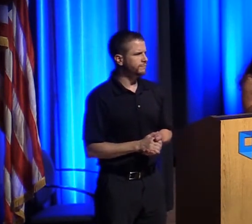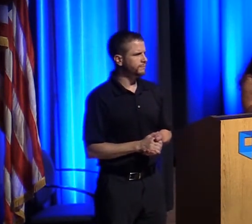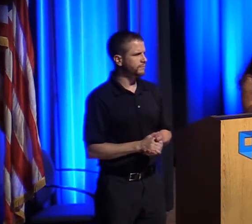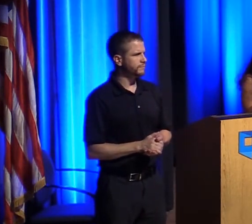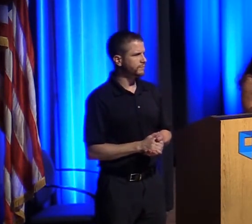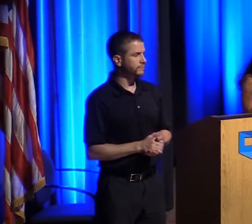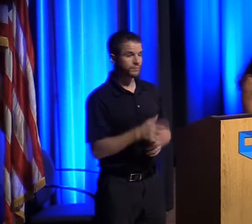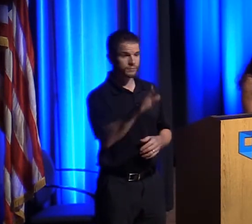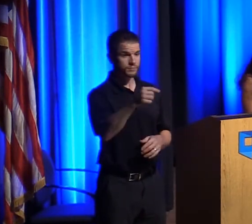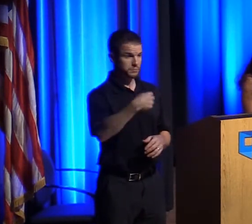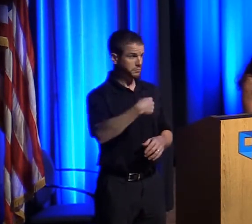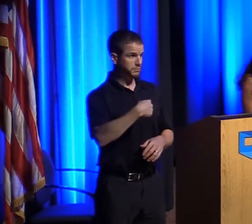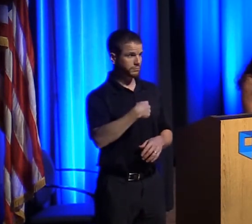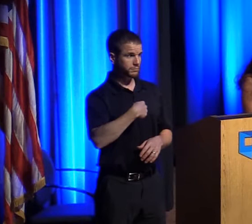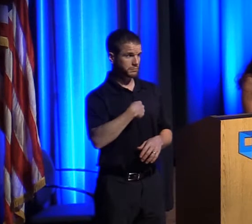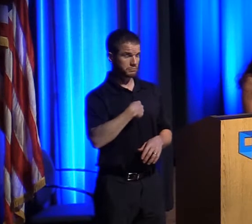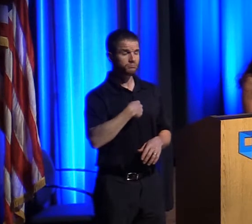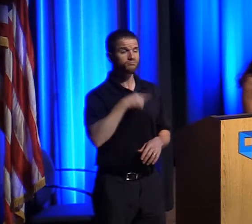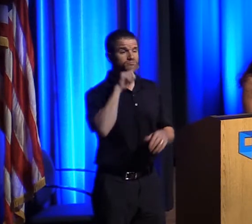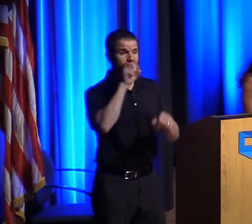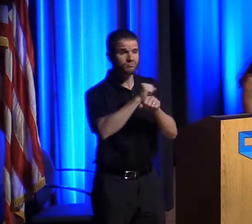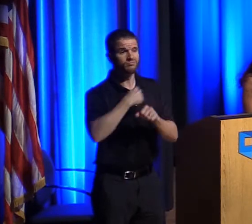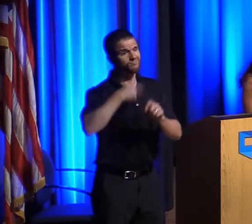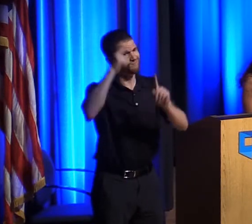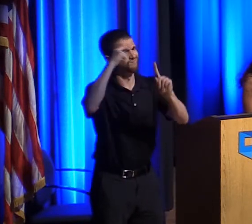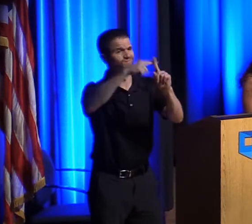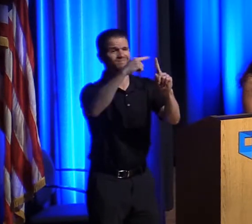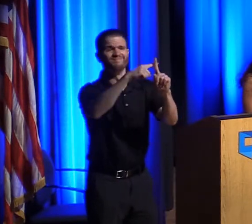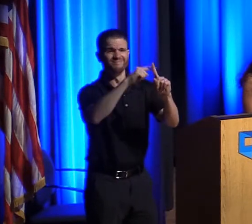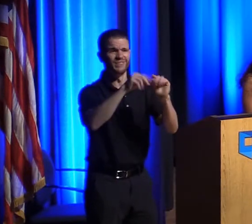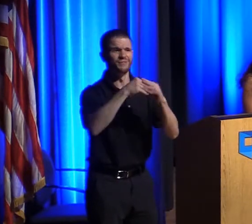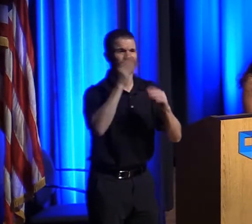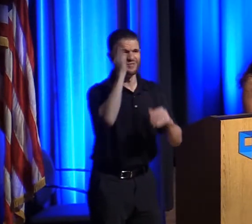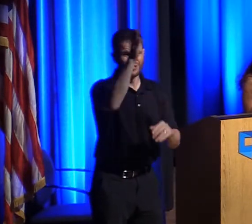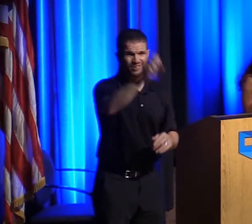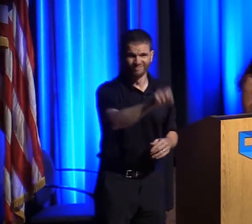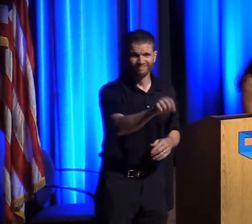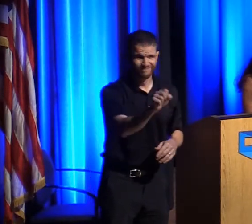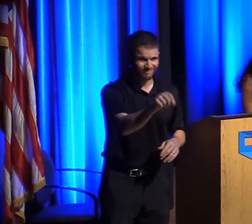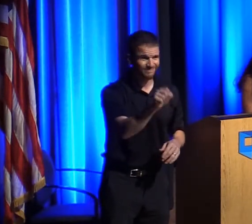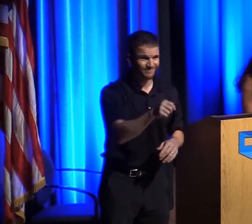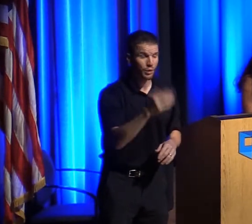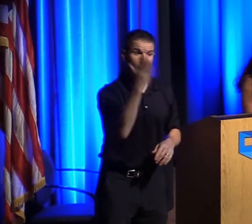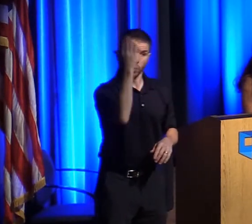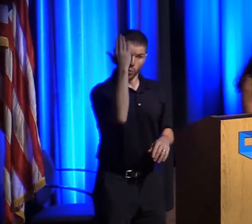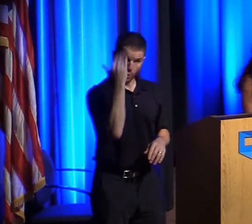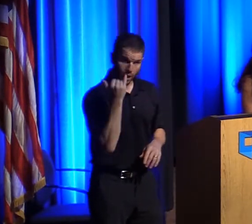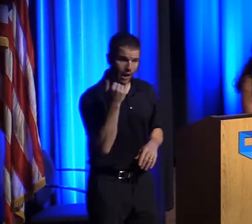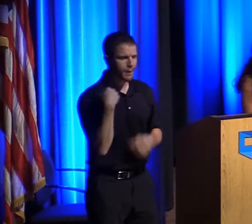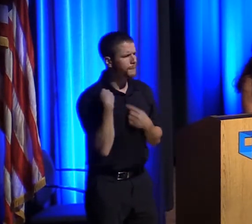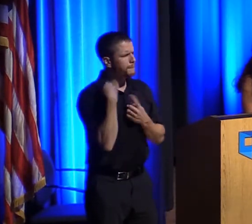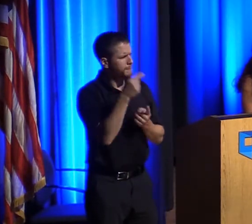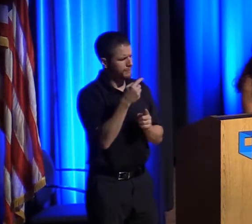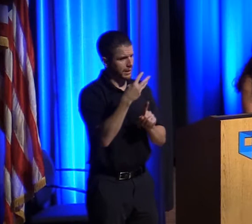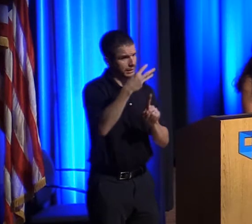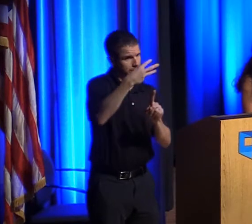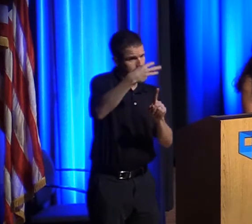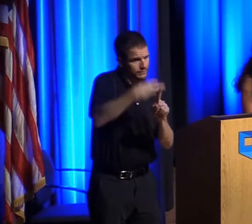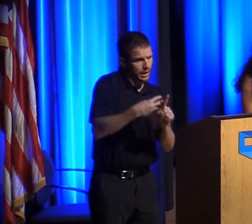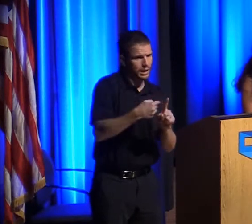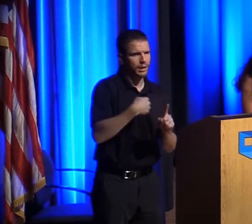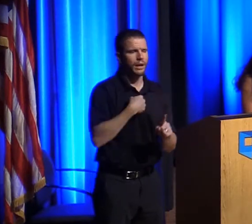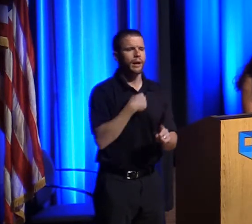quite optimistic. And the reason that I say that is that I would say that probably over the last 6 months, I've